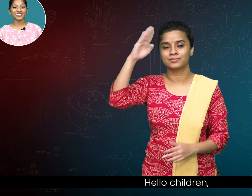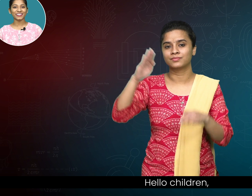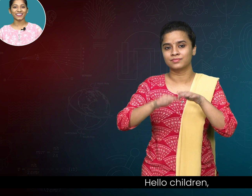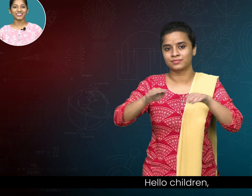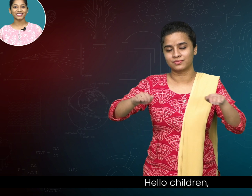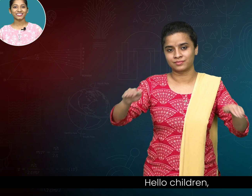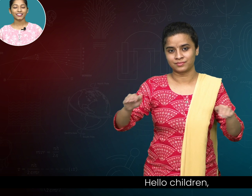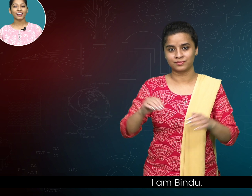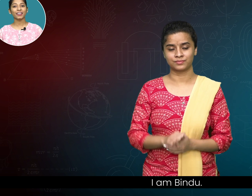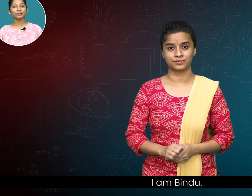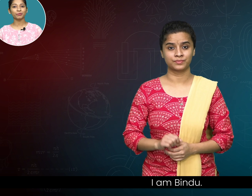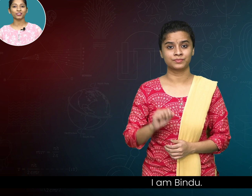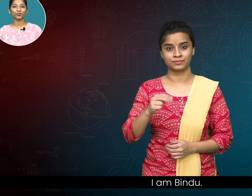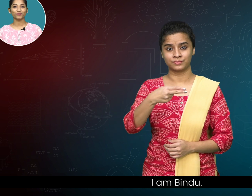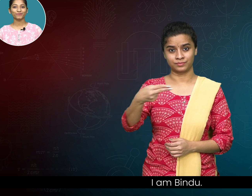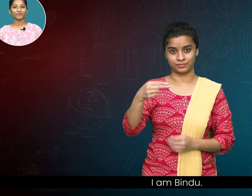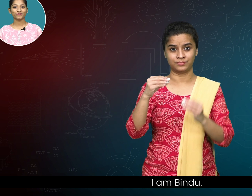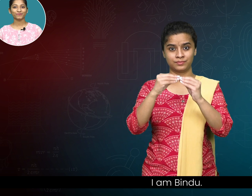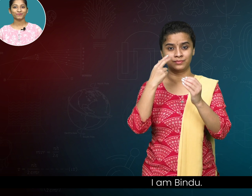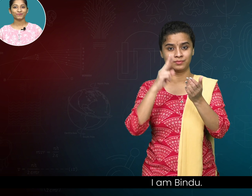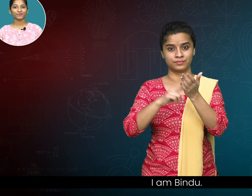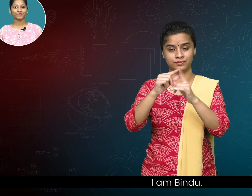Hello children, I am Bindu.